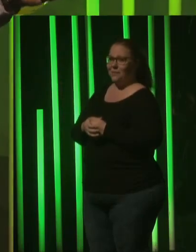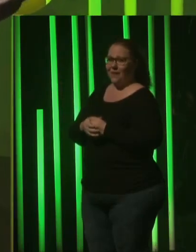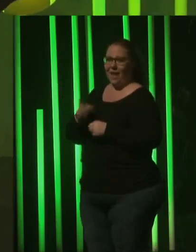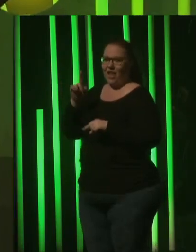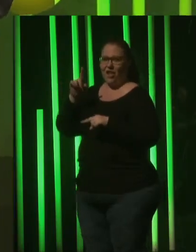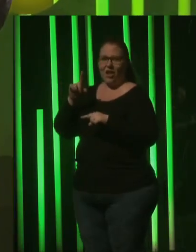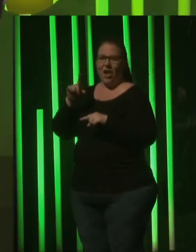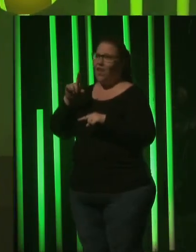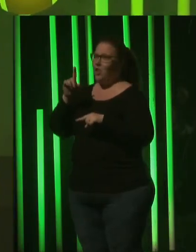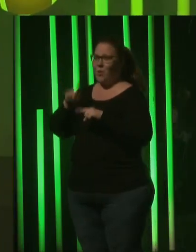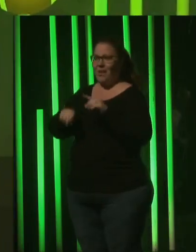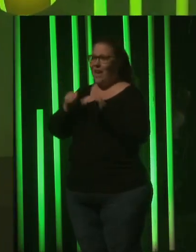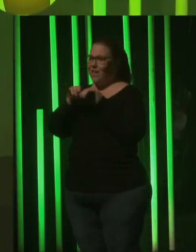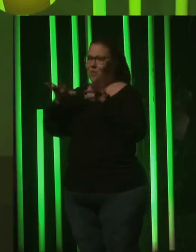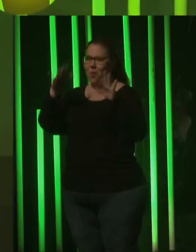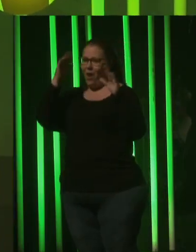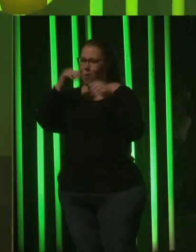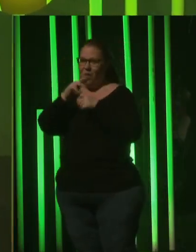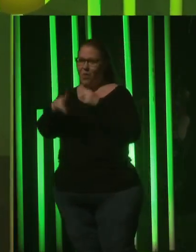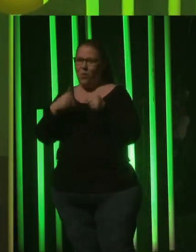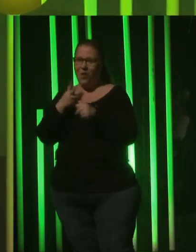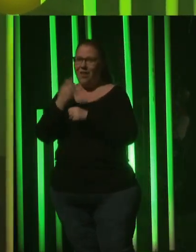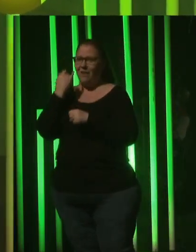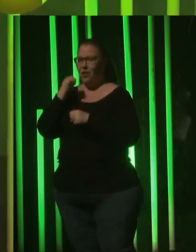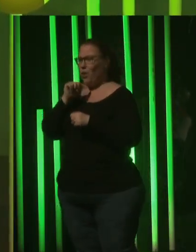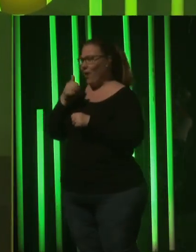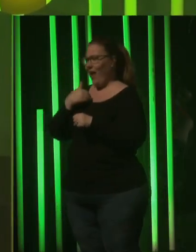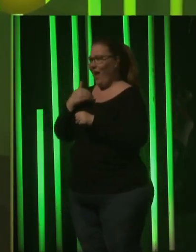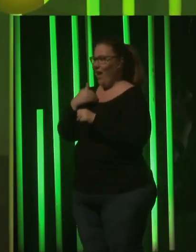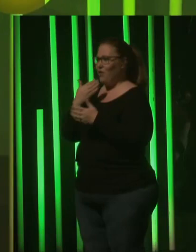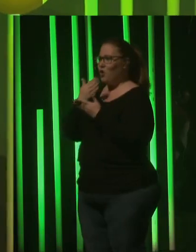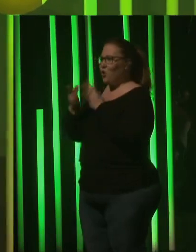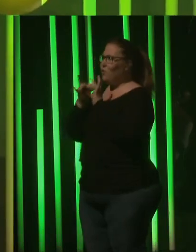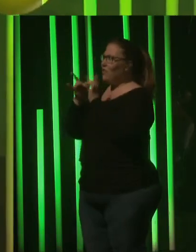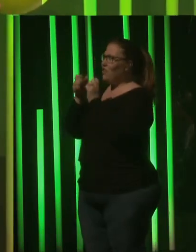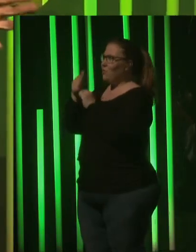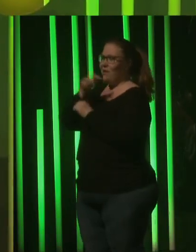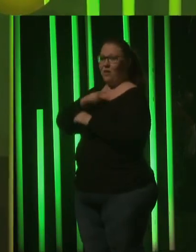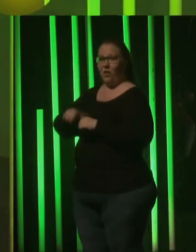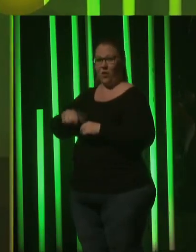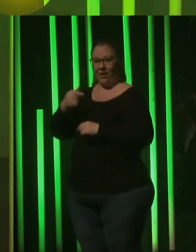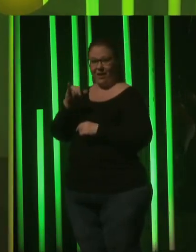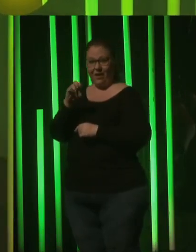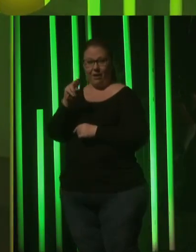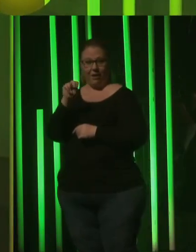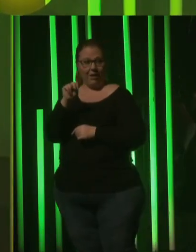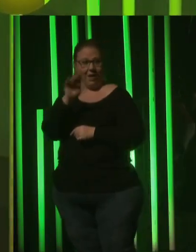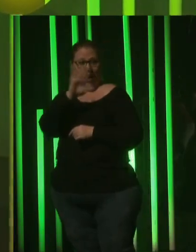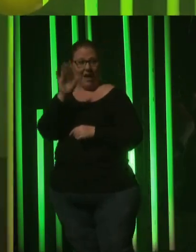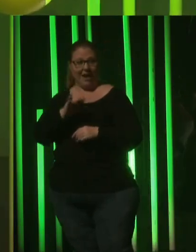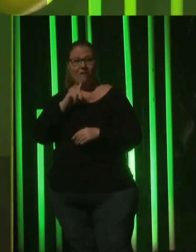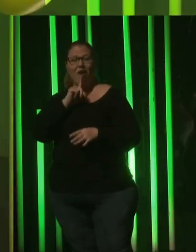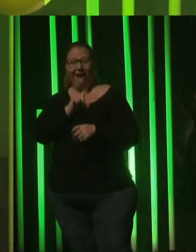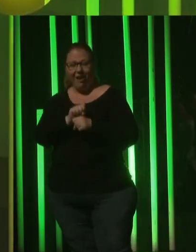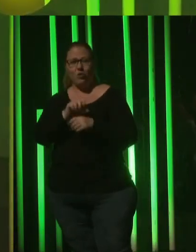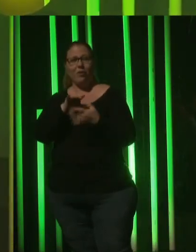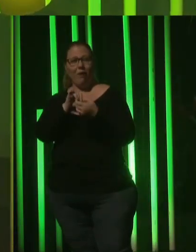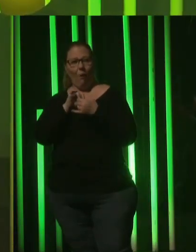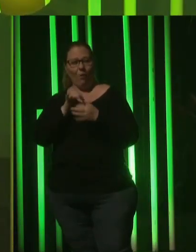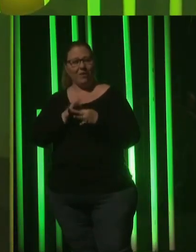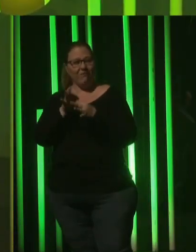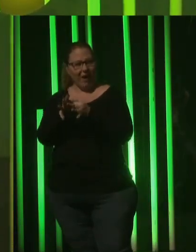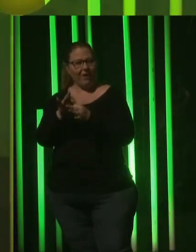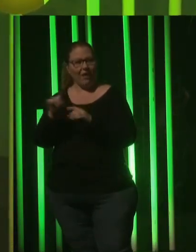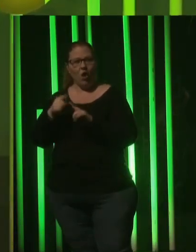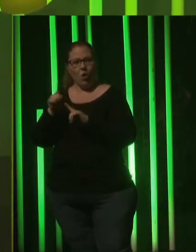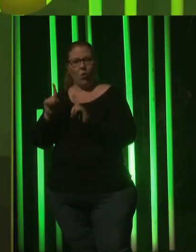a world if you don't have a vibrant relationship with the Lord. You see, Gideon never took ownership of his faith. And even as you